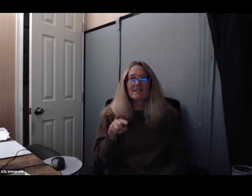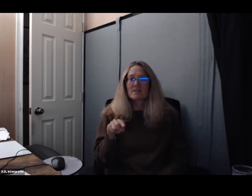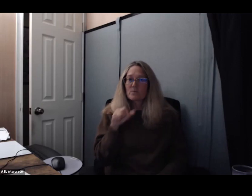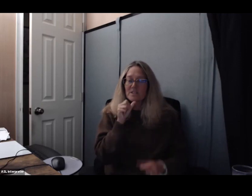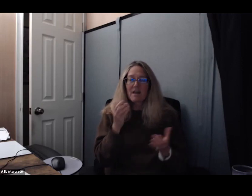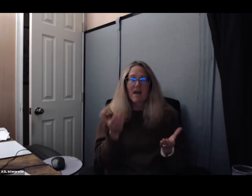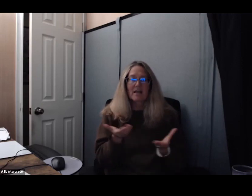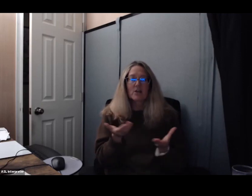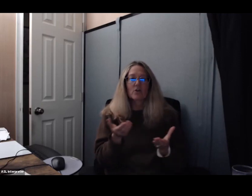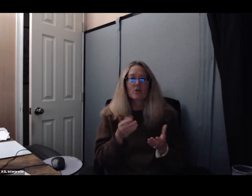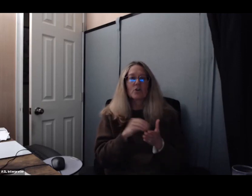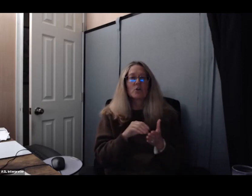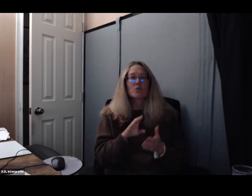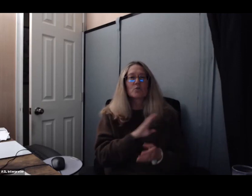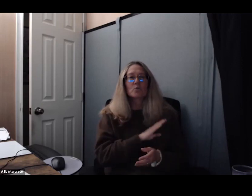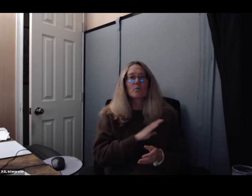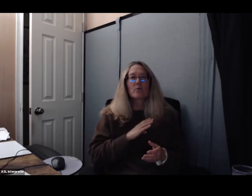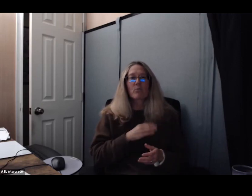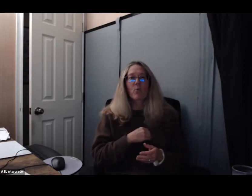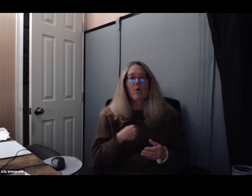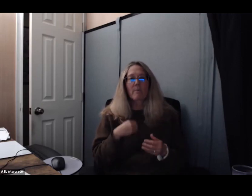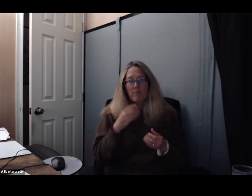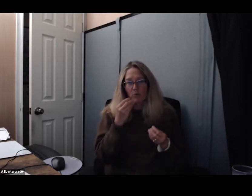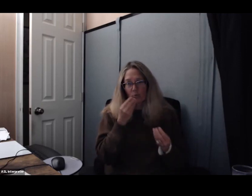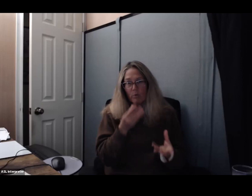Next, we'll move to the student board member report.